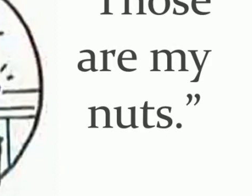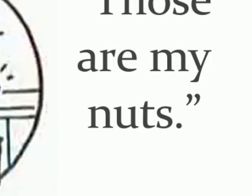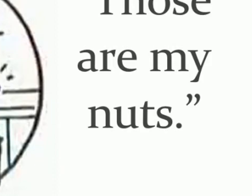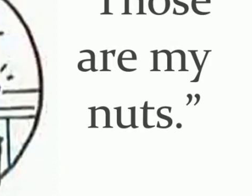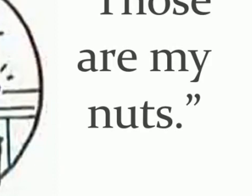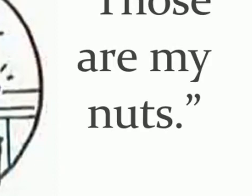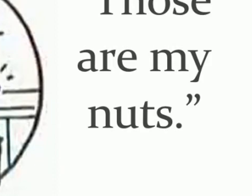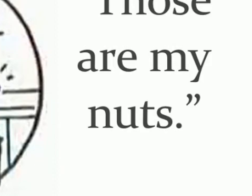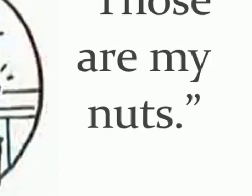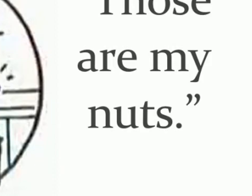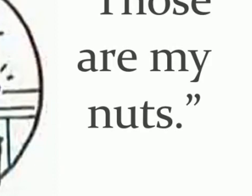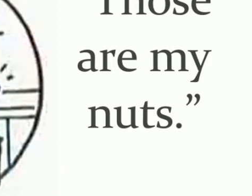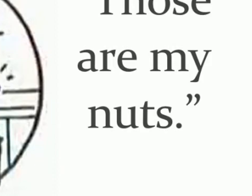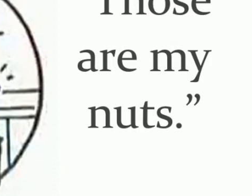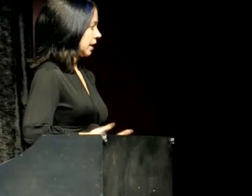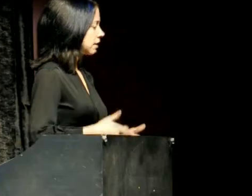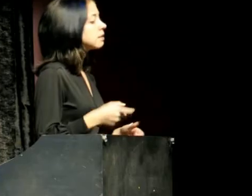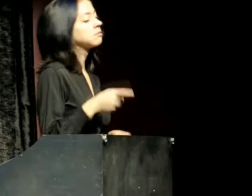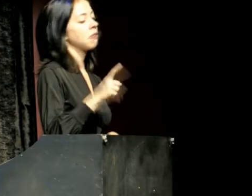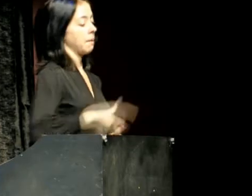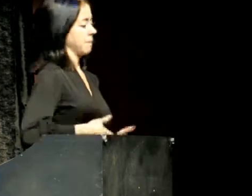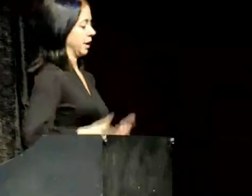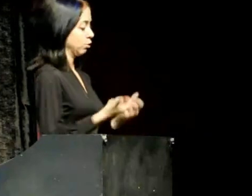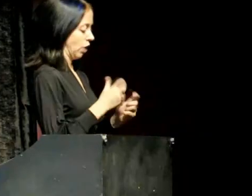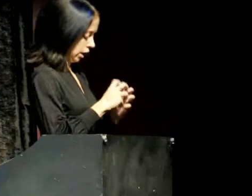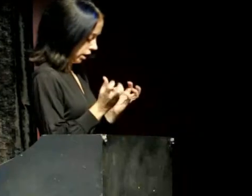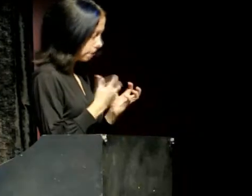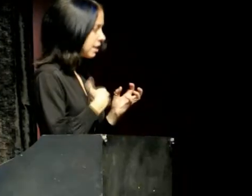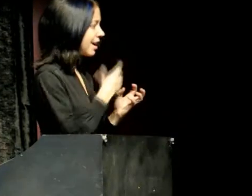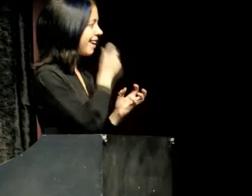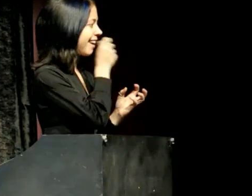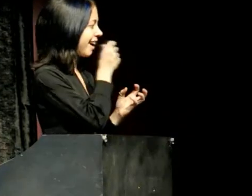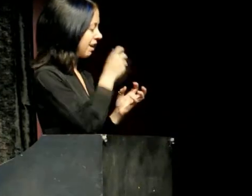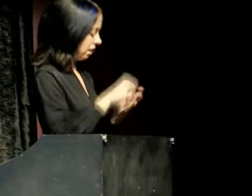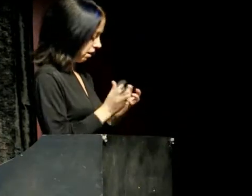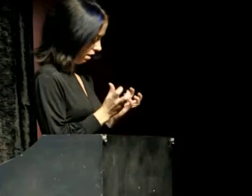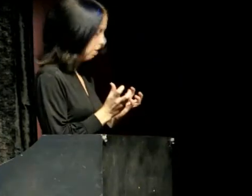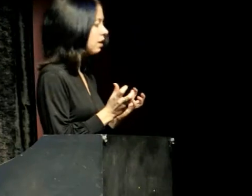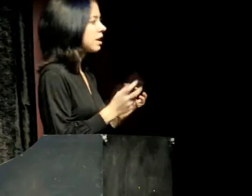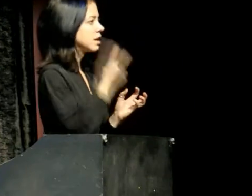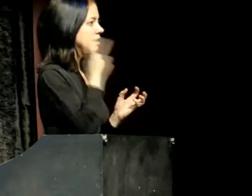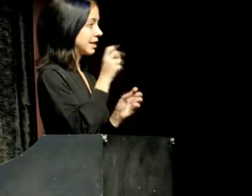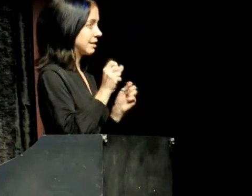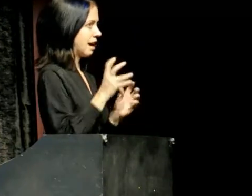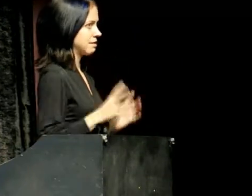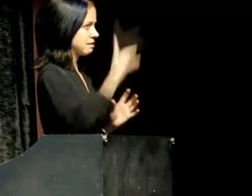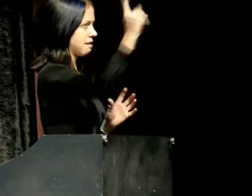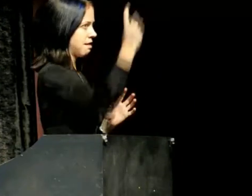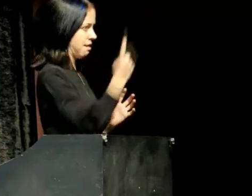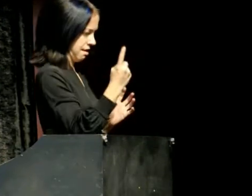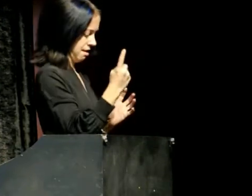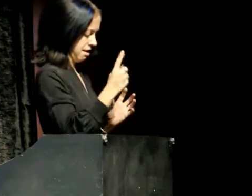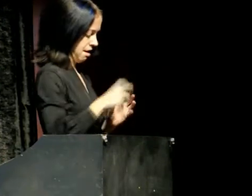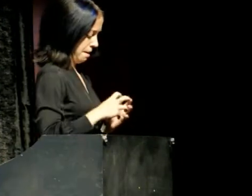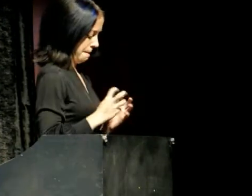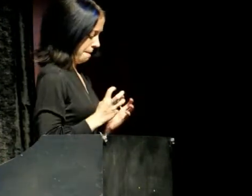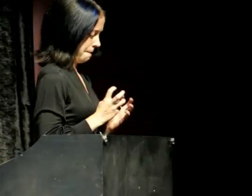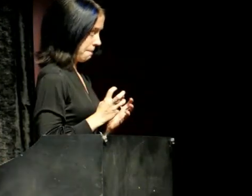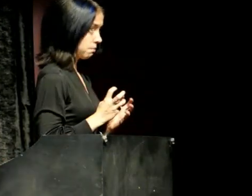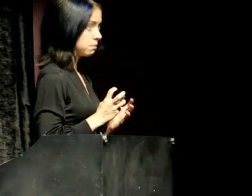monkeys, and this monkey was trying to open a nut, sees this scientist coming into the room, trying to open a nut, and the macaque